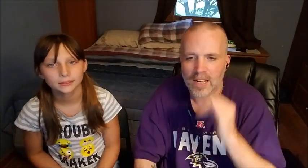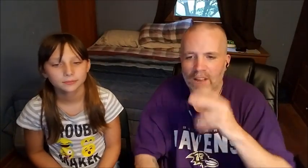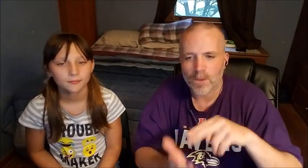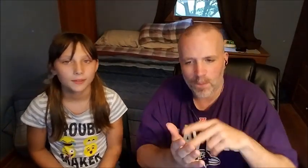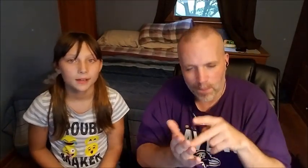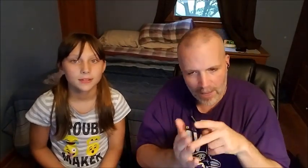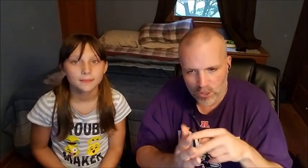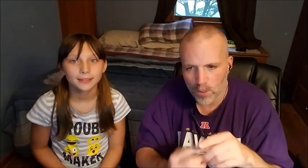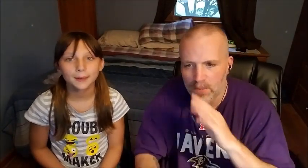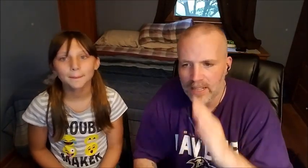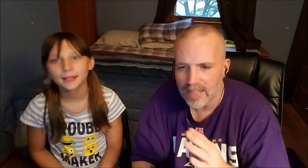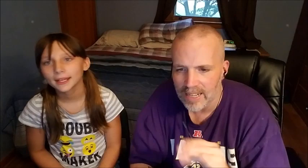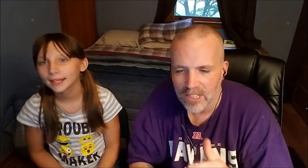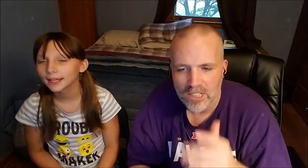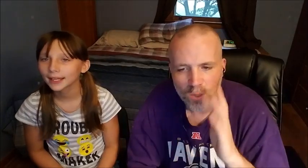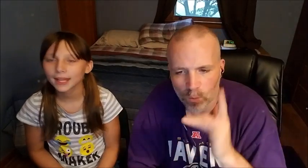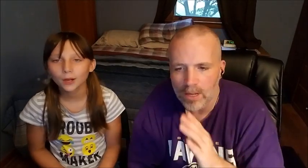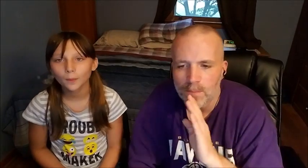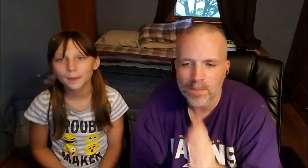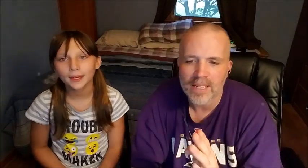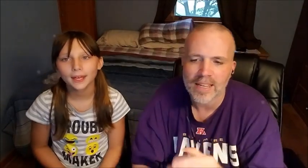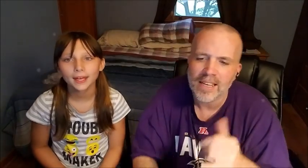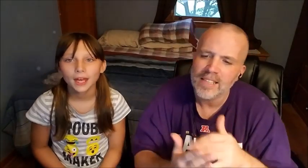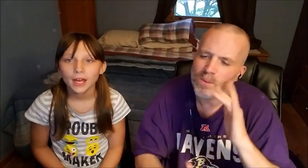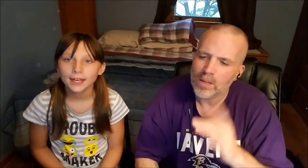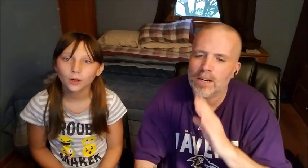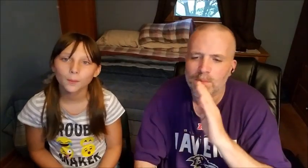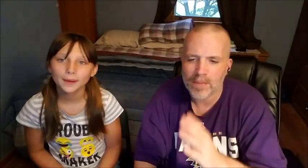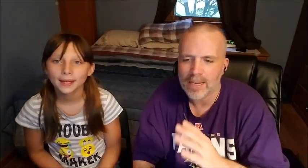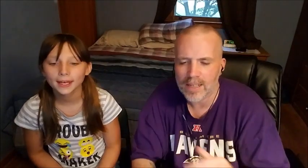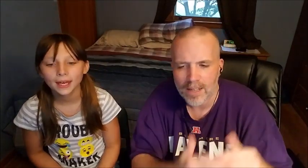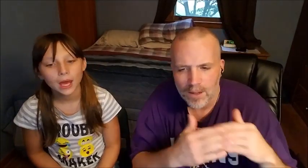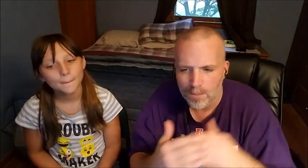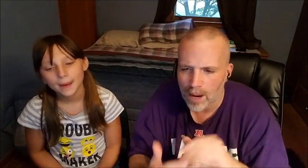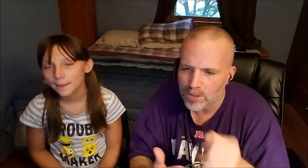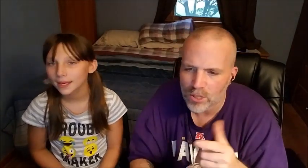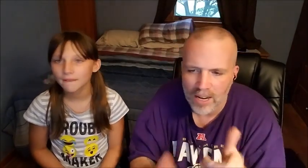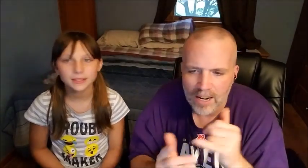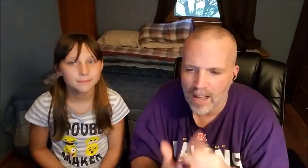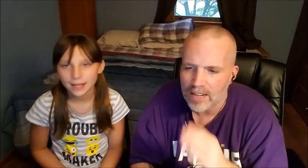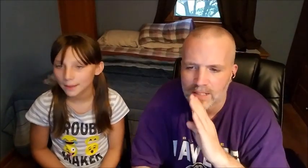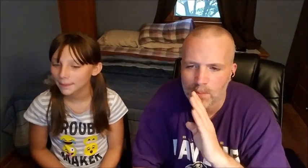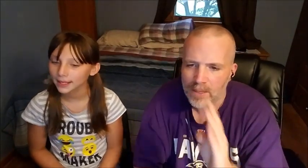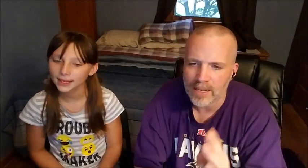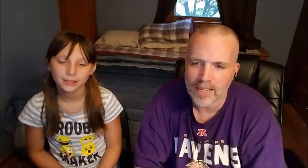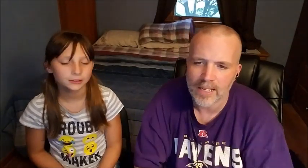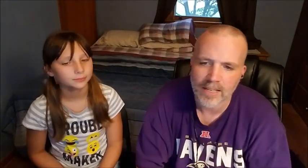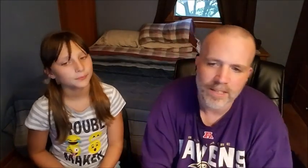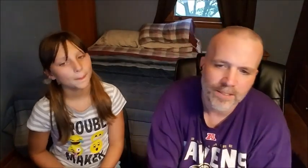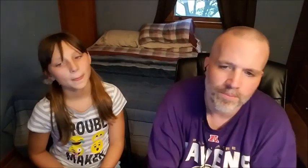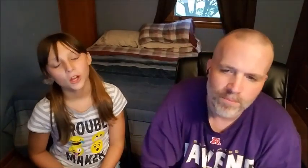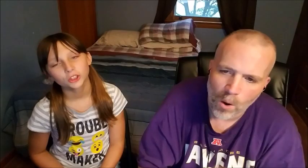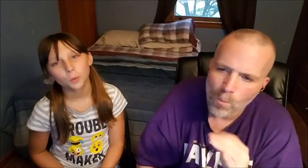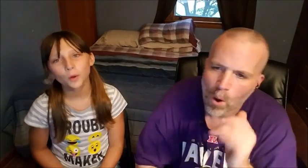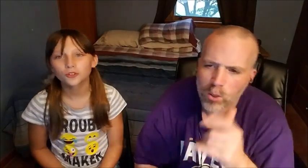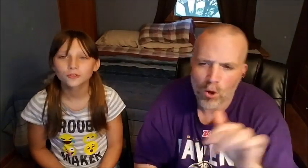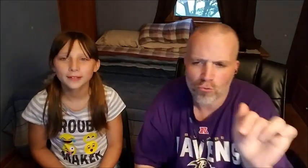If it's meant to be, it'll be, it'll be, baby just let it be So won't you